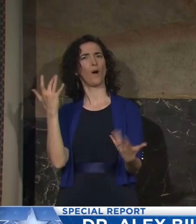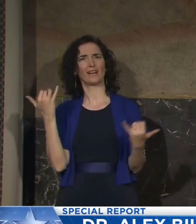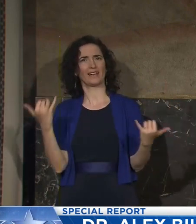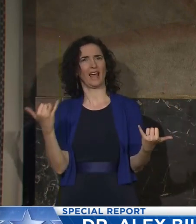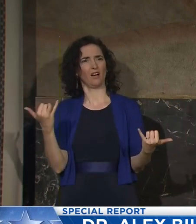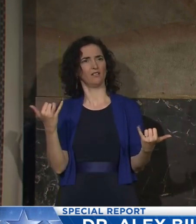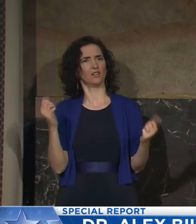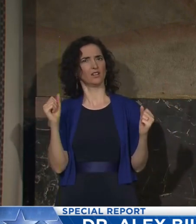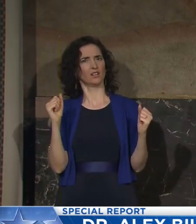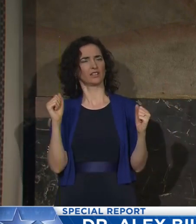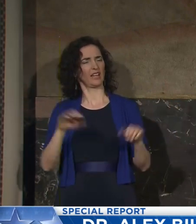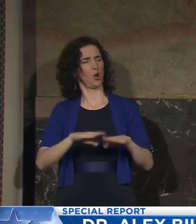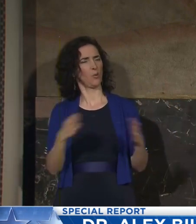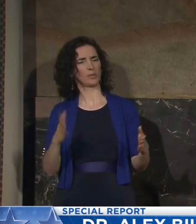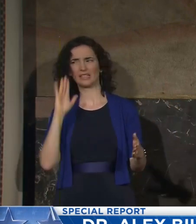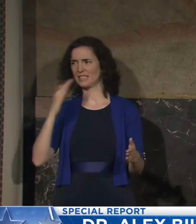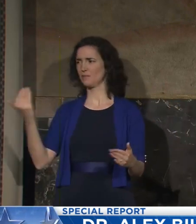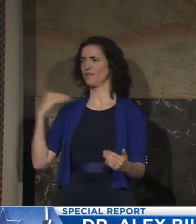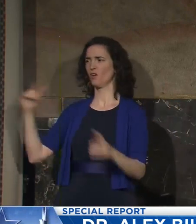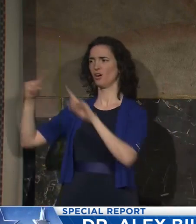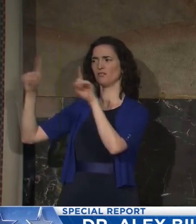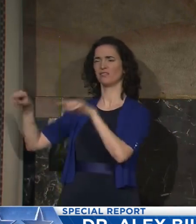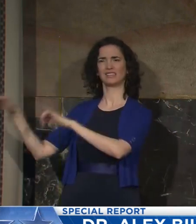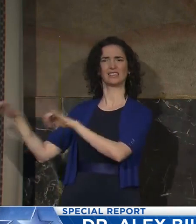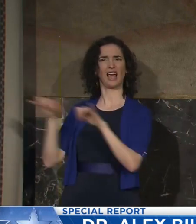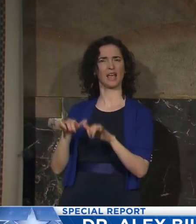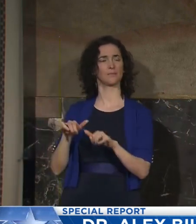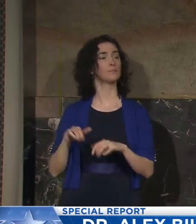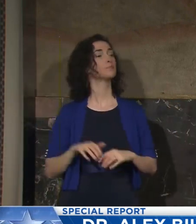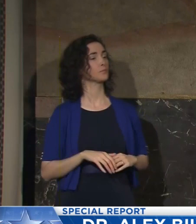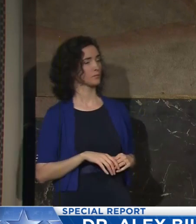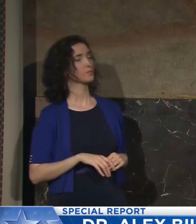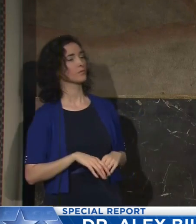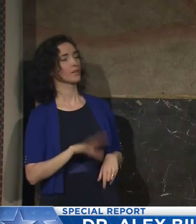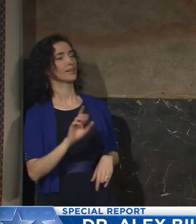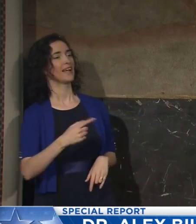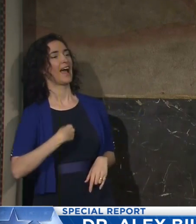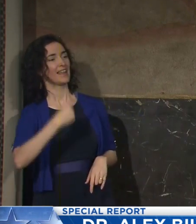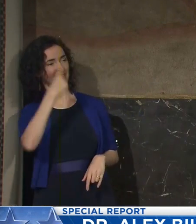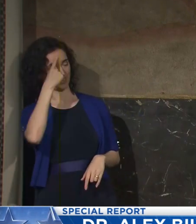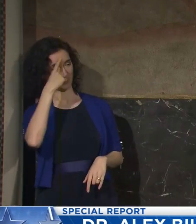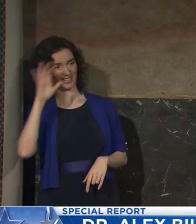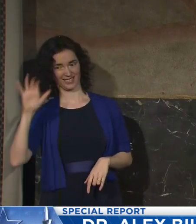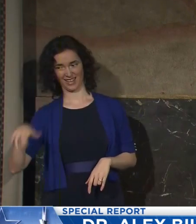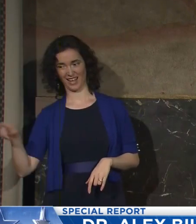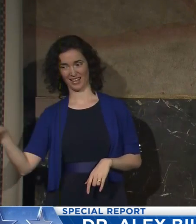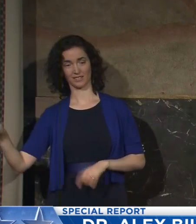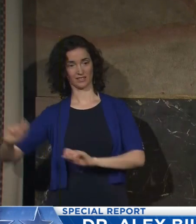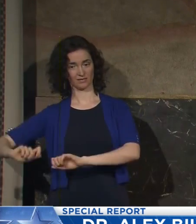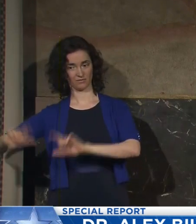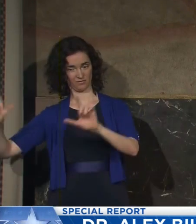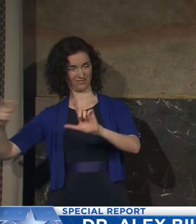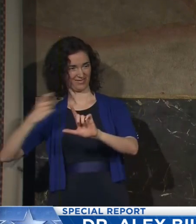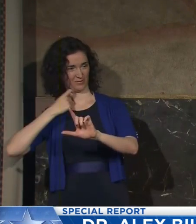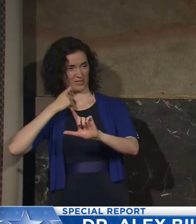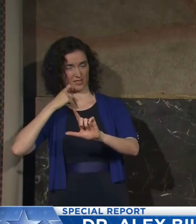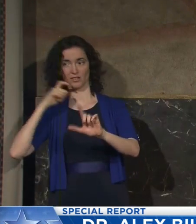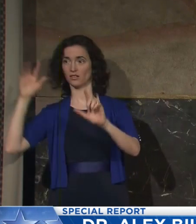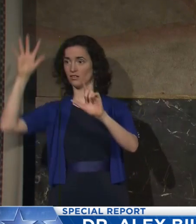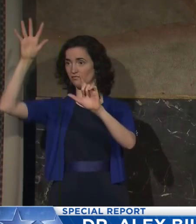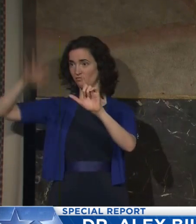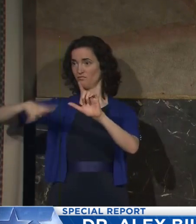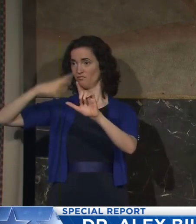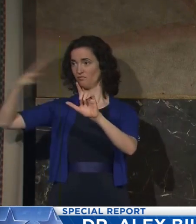White House guidance? So I think what I was trying to convey when we went through that spreadsheet, through that